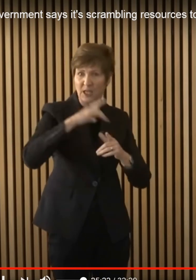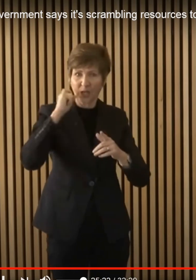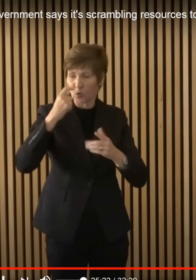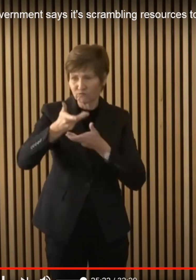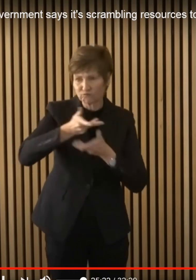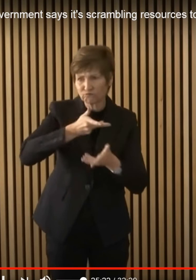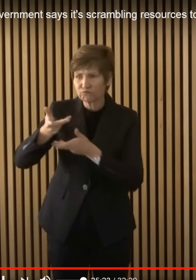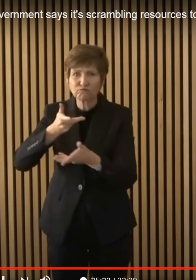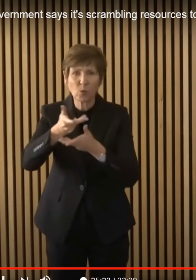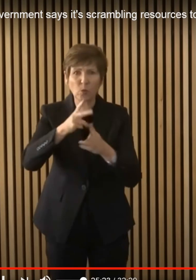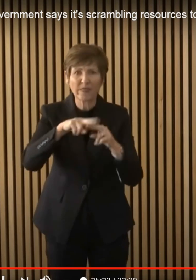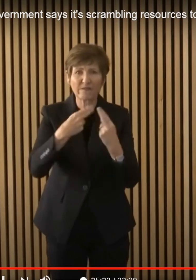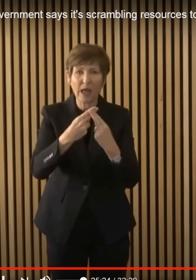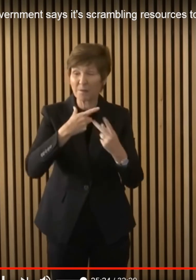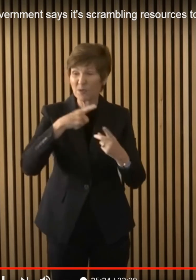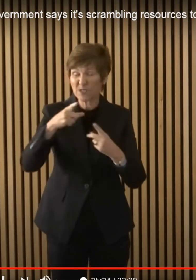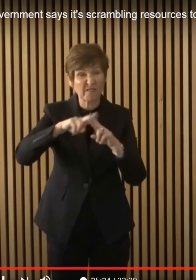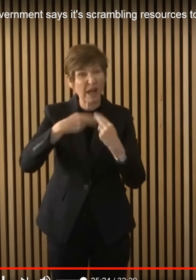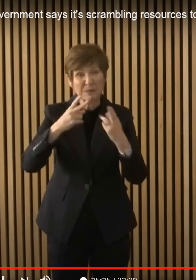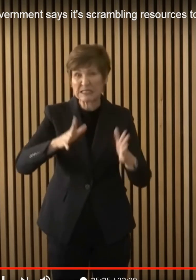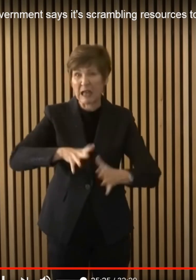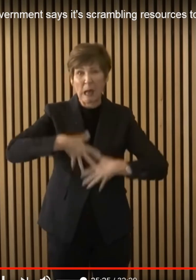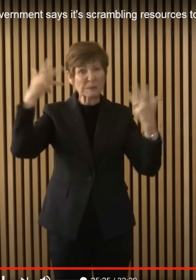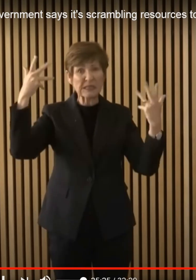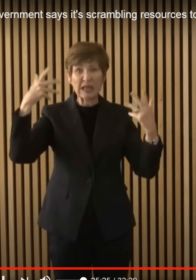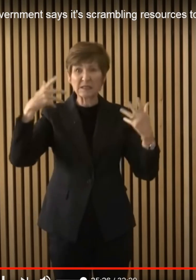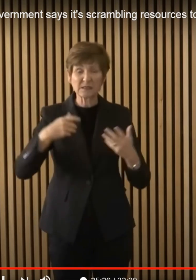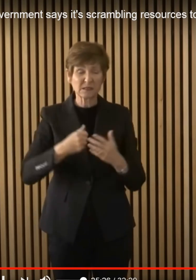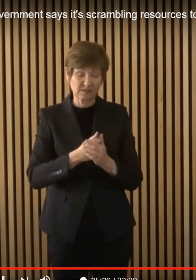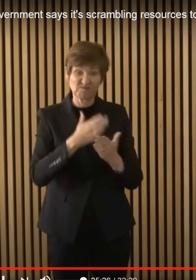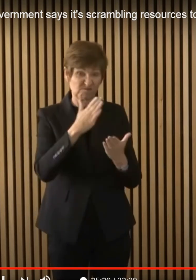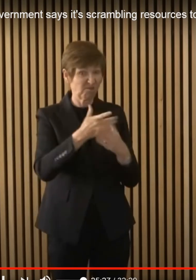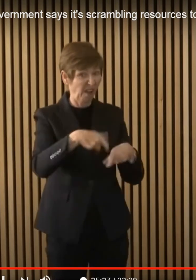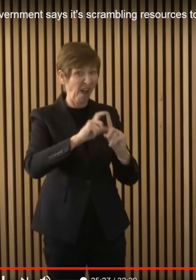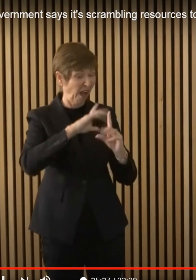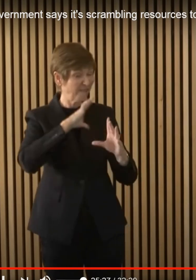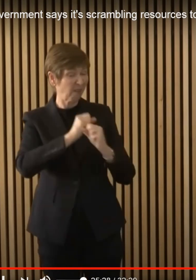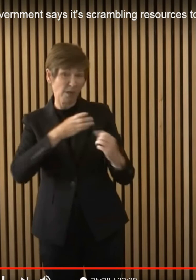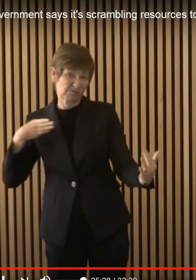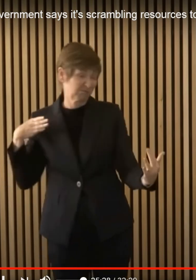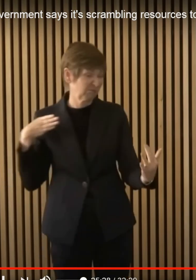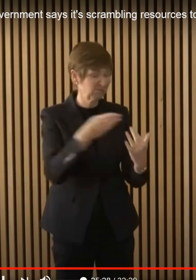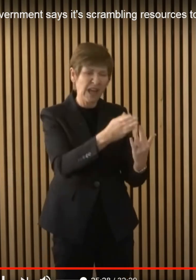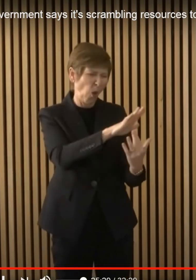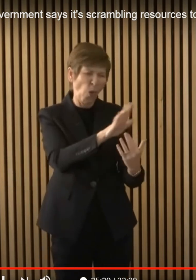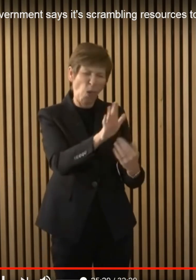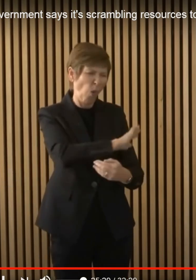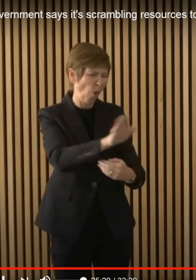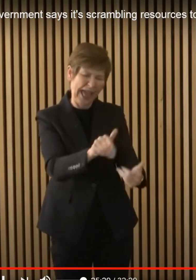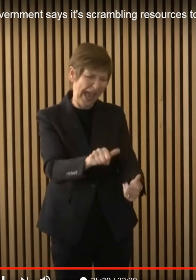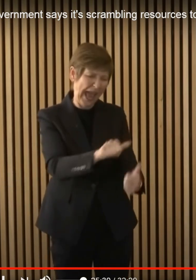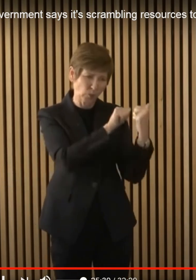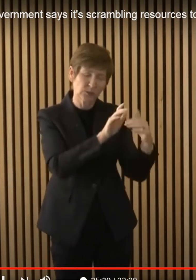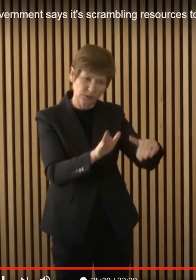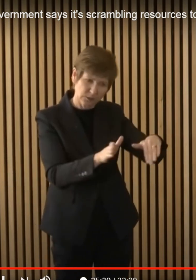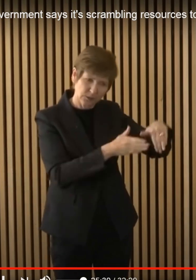decision which was taken to replace all staff meant that there were very difficult early days, and I